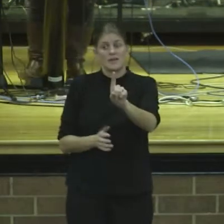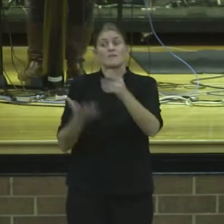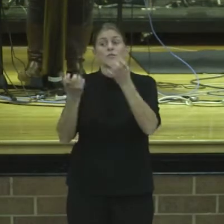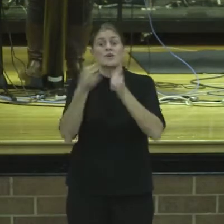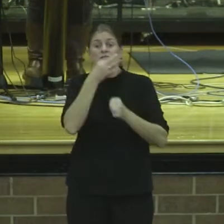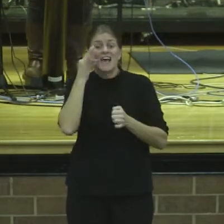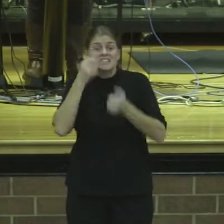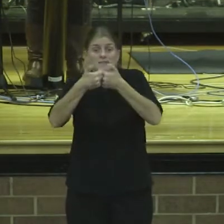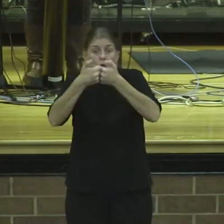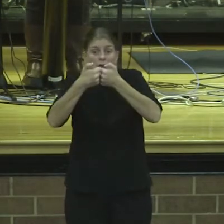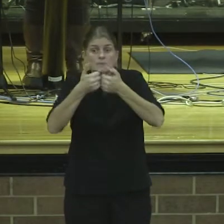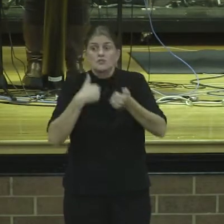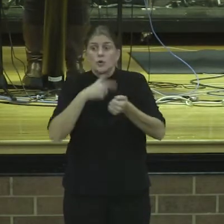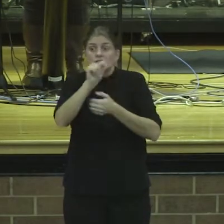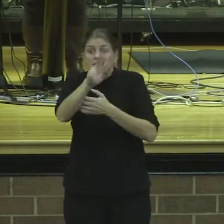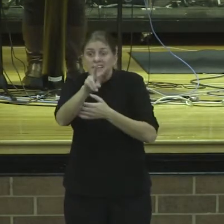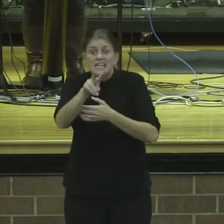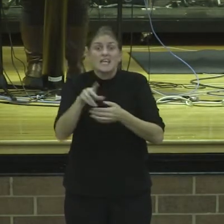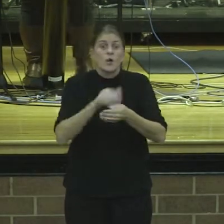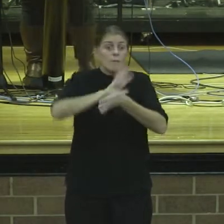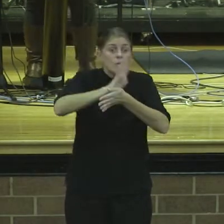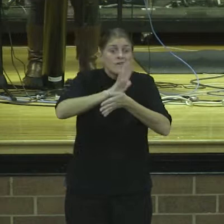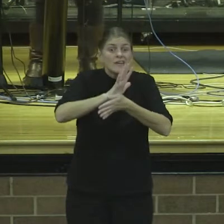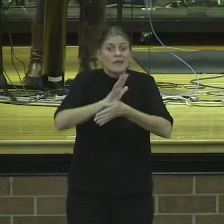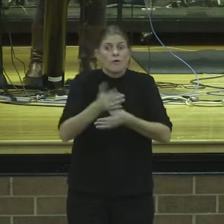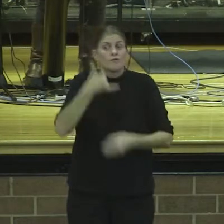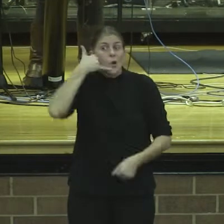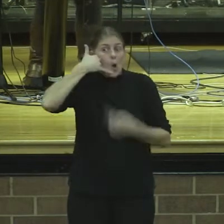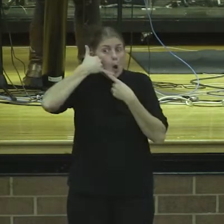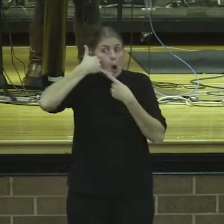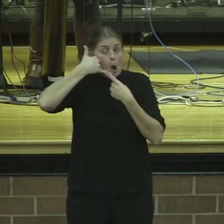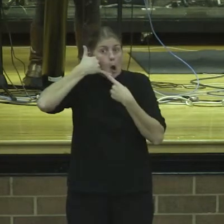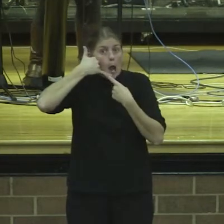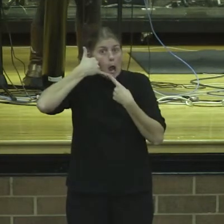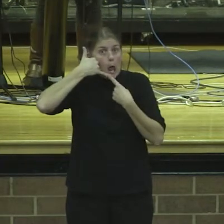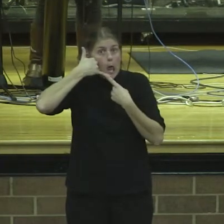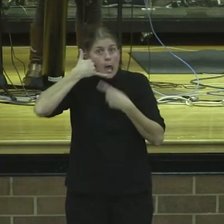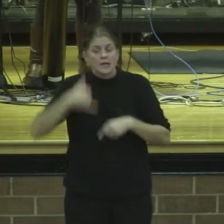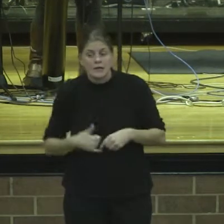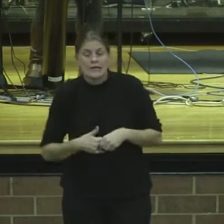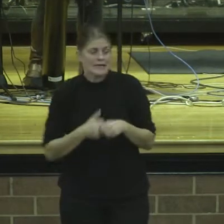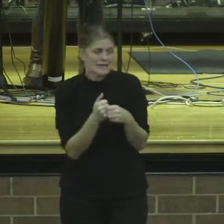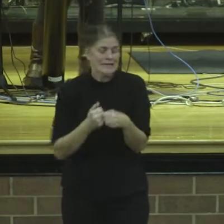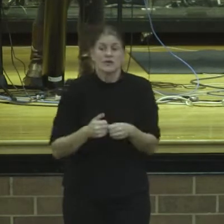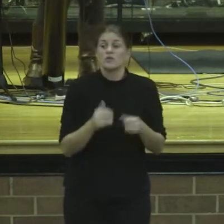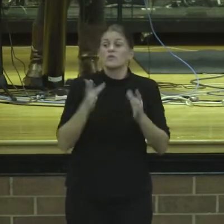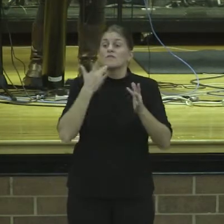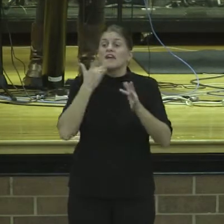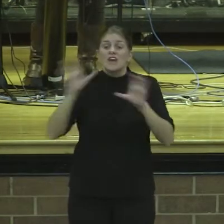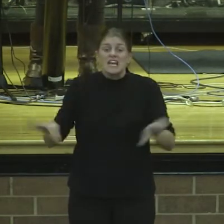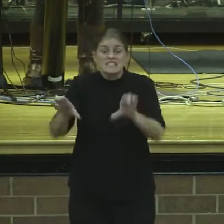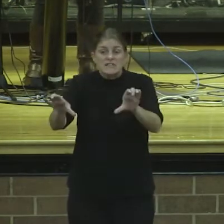you want to fast games or TV shows or movies, fast your favorite activity. But what you need to do is take whatever